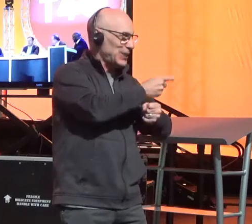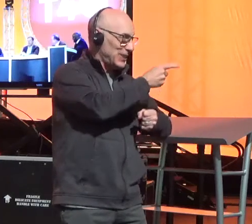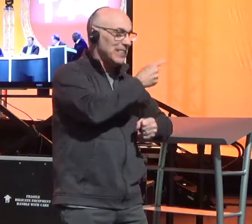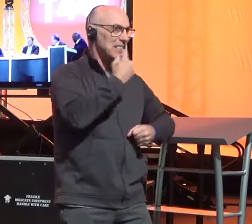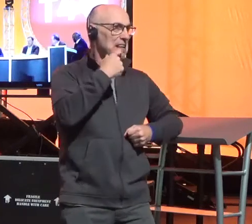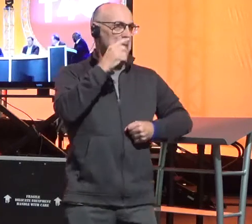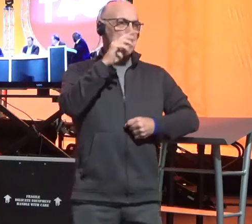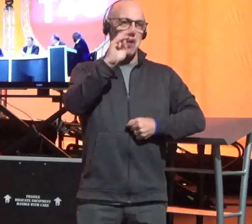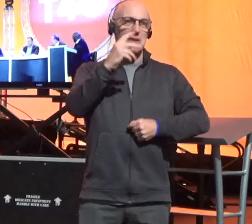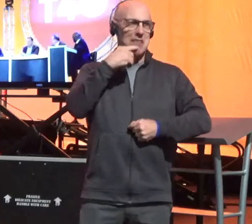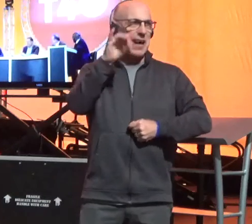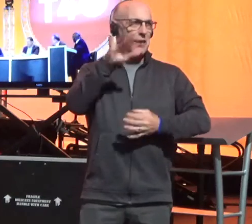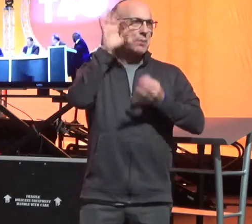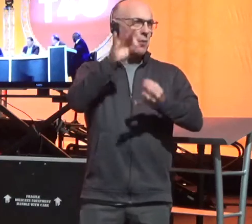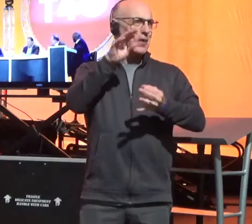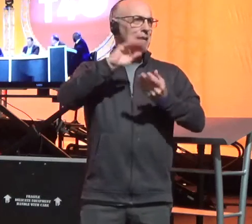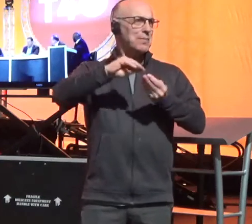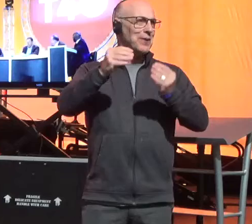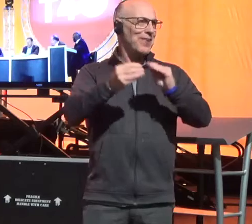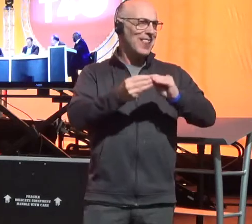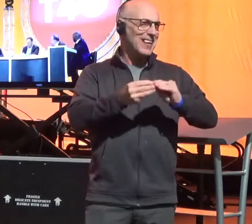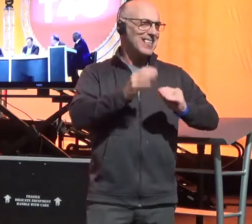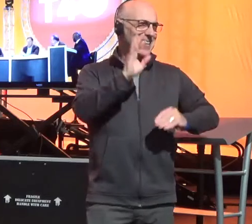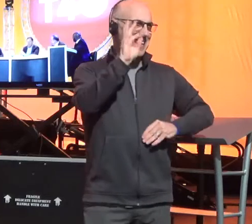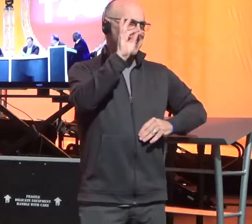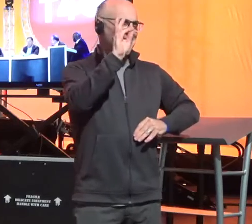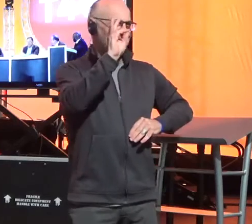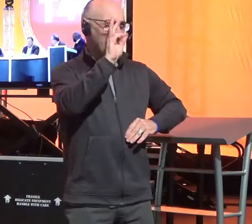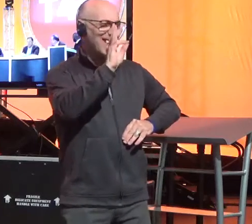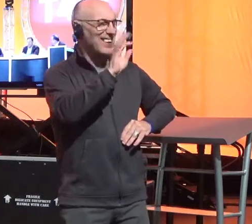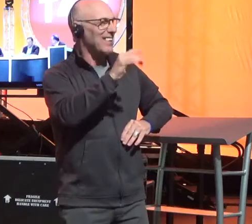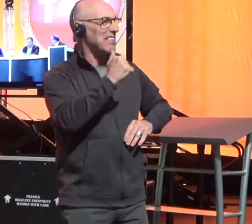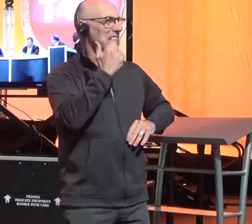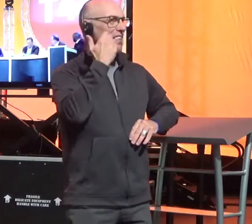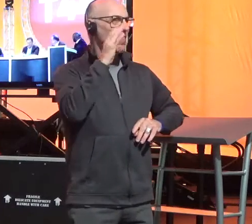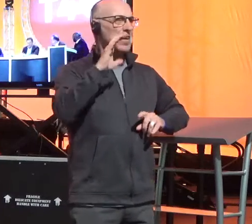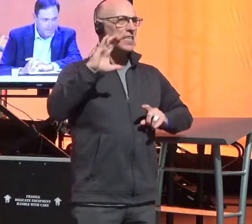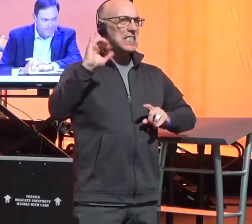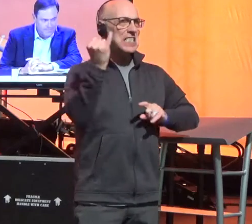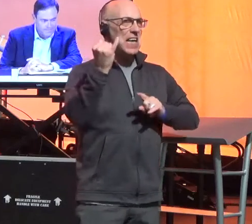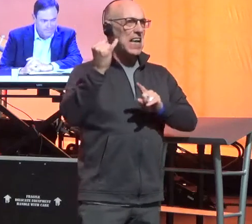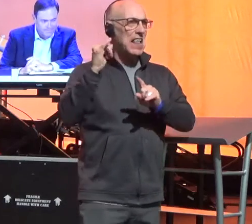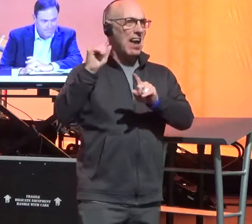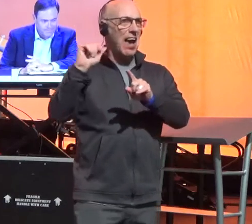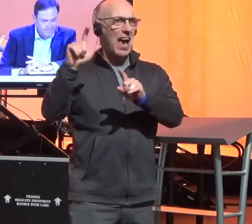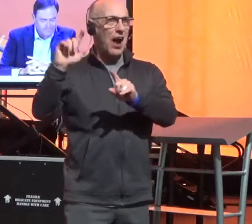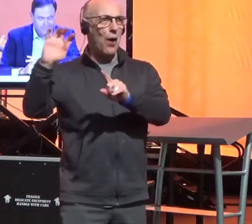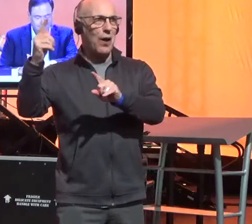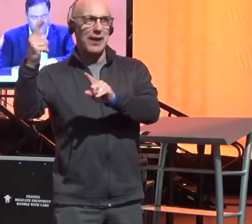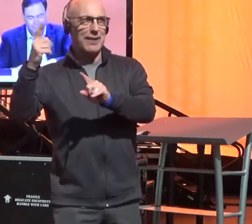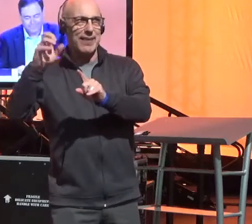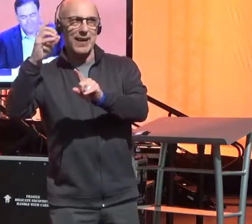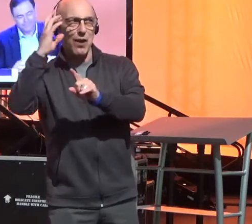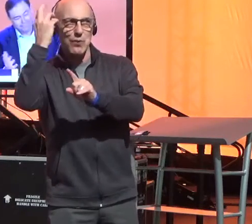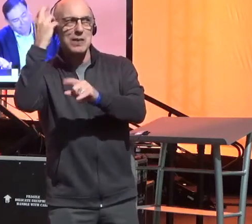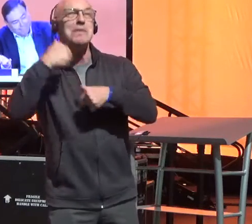that was, a trinity of trinities. I don't think that was deliberate on the part of CJ or Al or Lee.